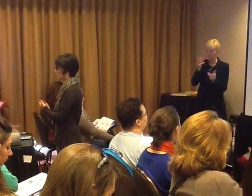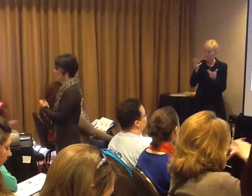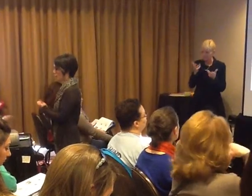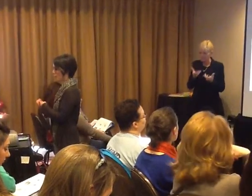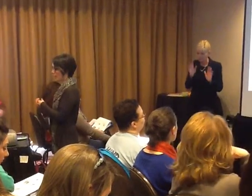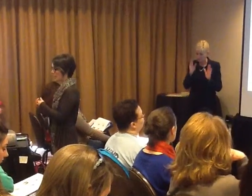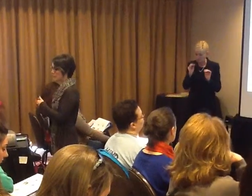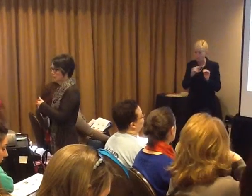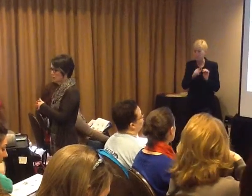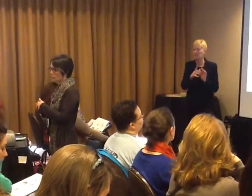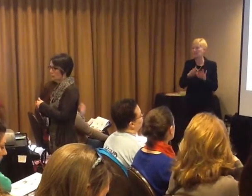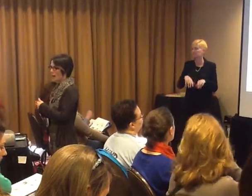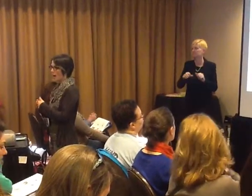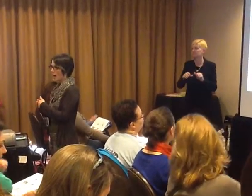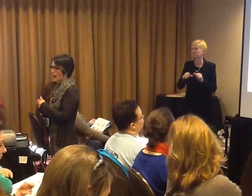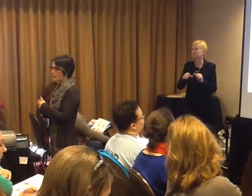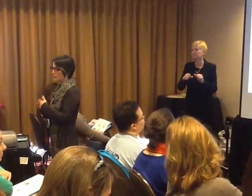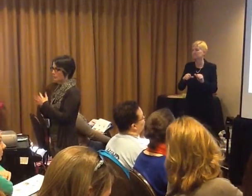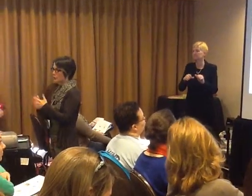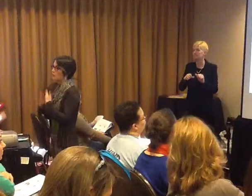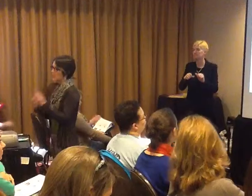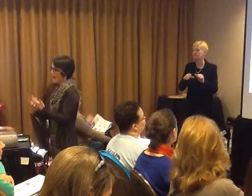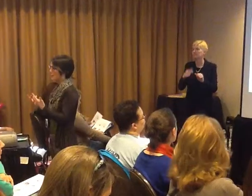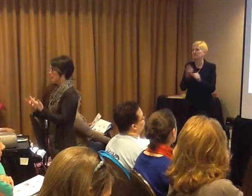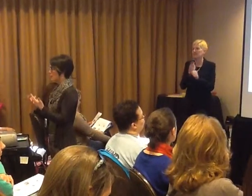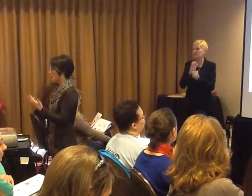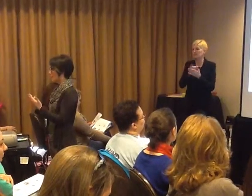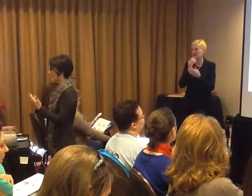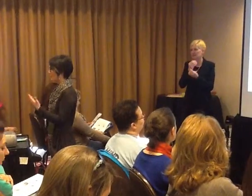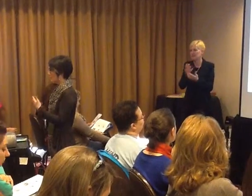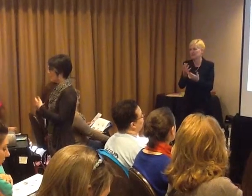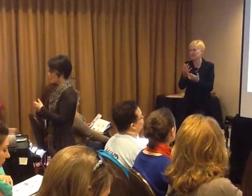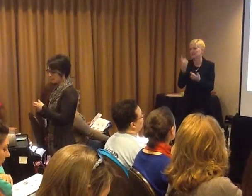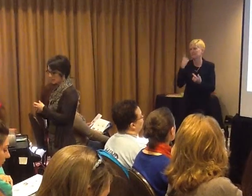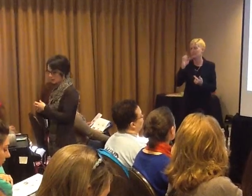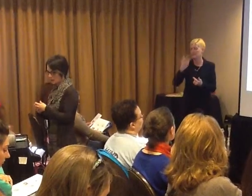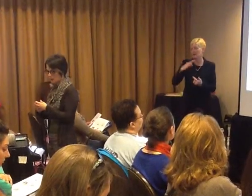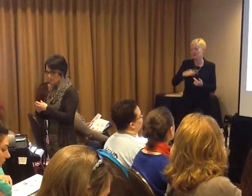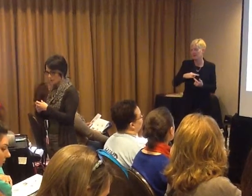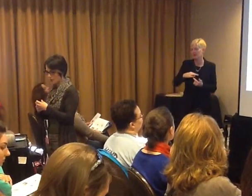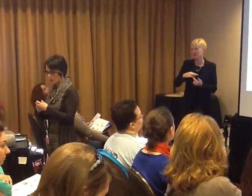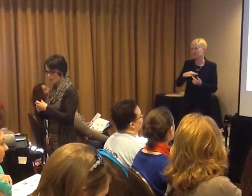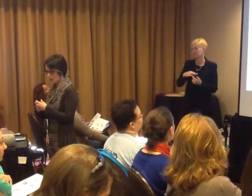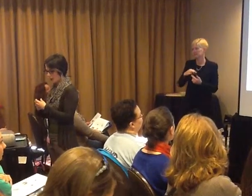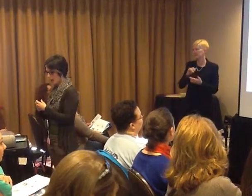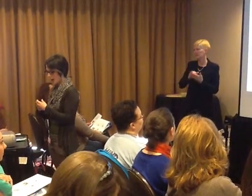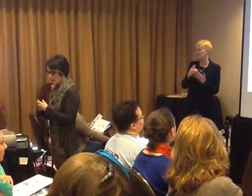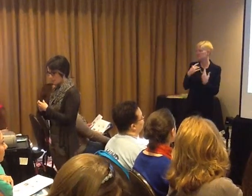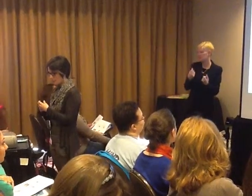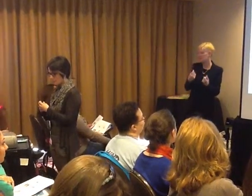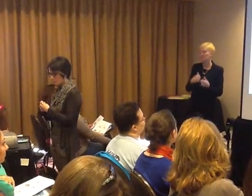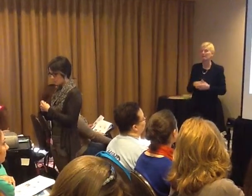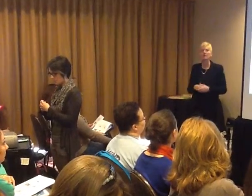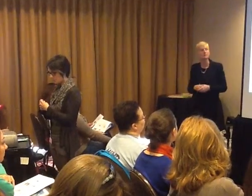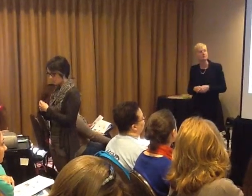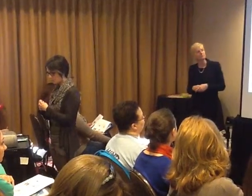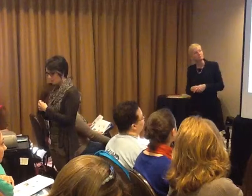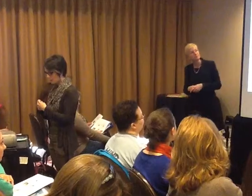hearing students are able to use that to their benefit as an area of strength.